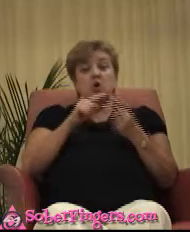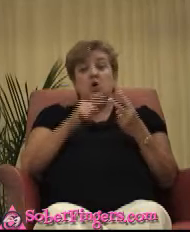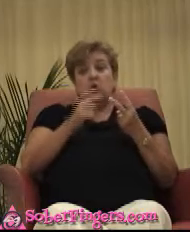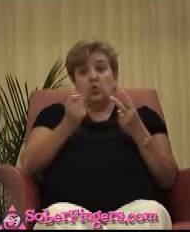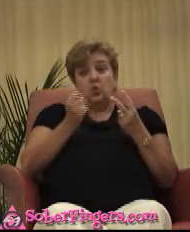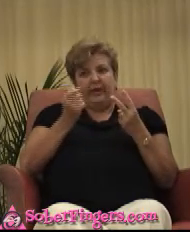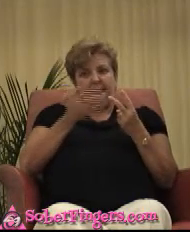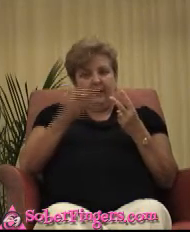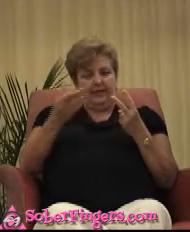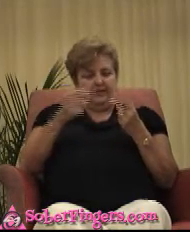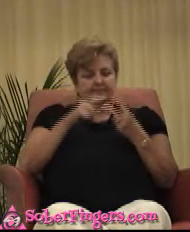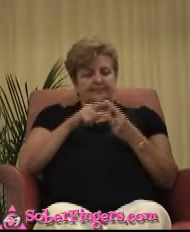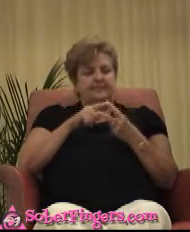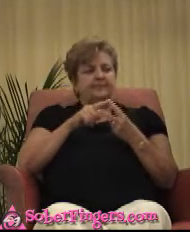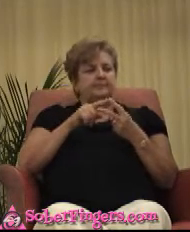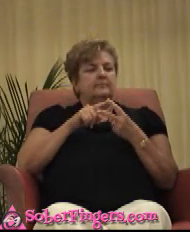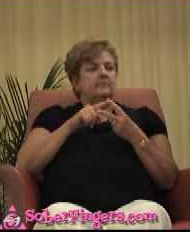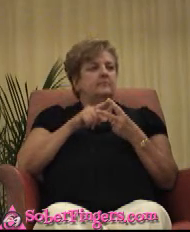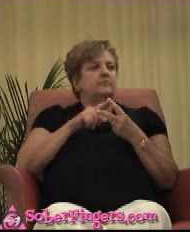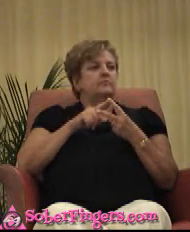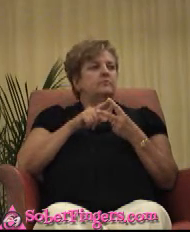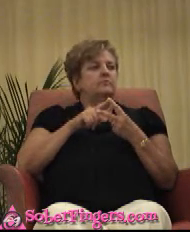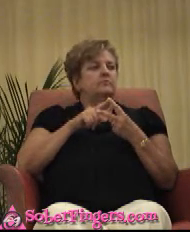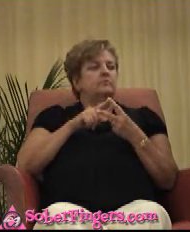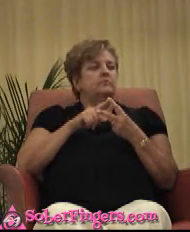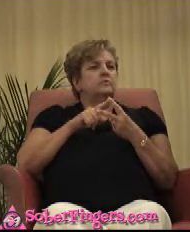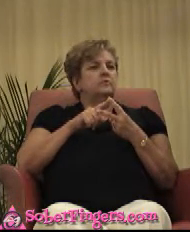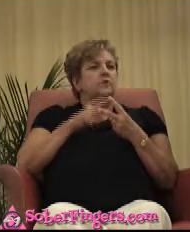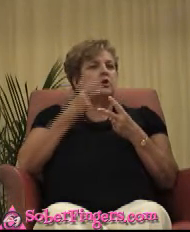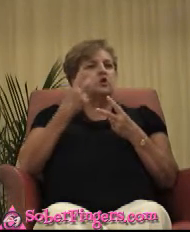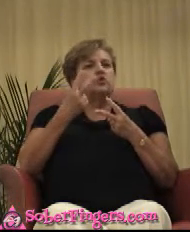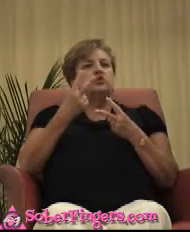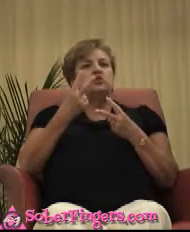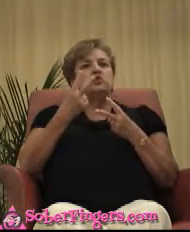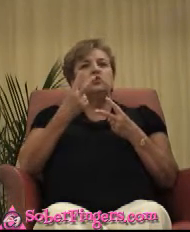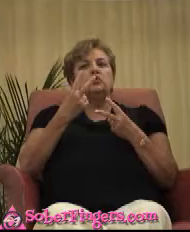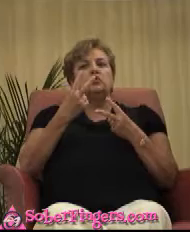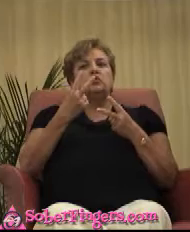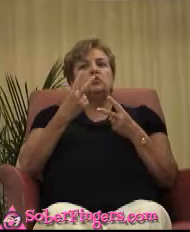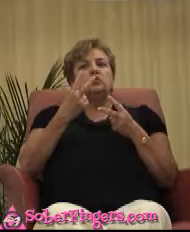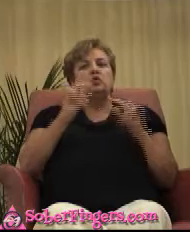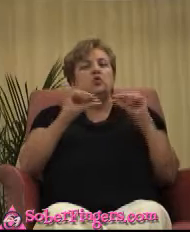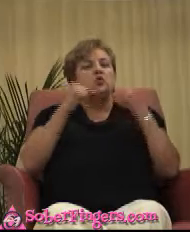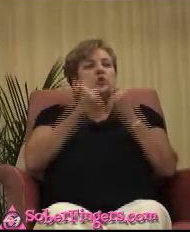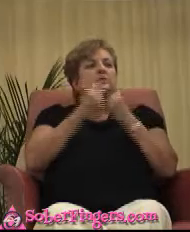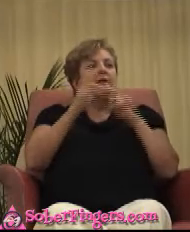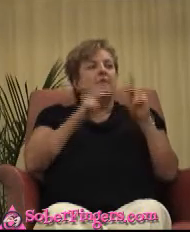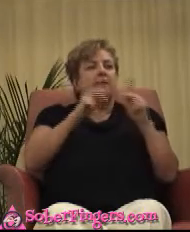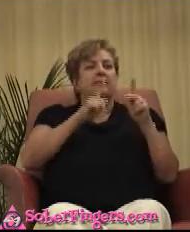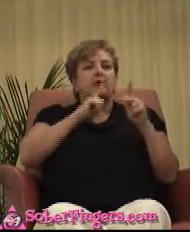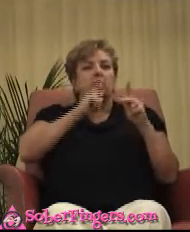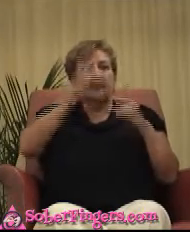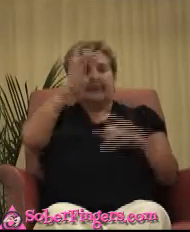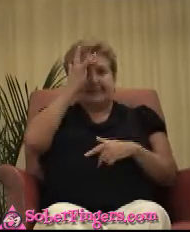that there are two groups of really sick people in prison. The sickest group goes home every night.